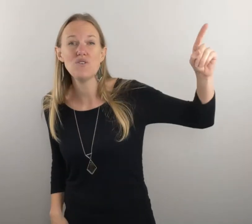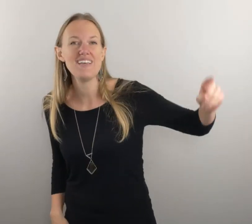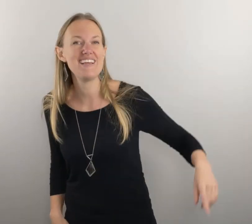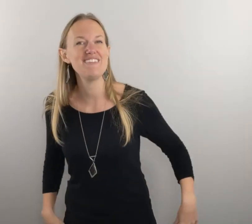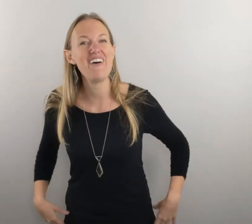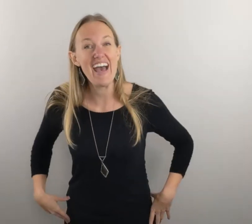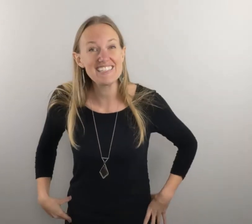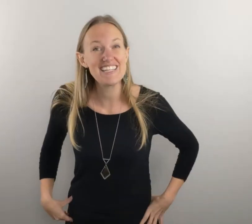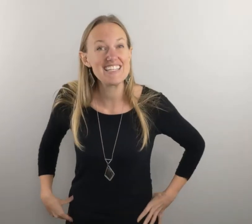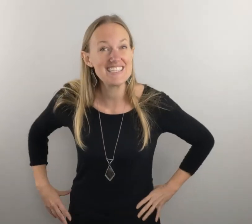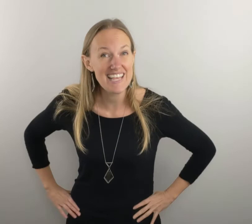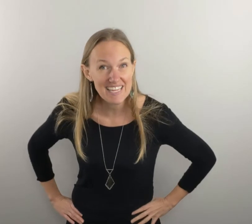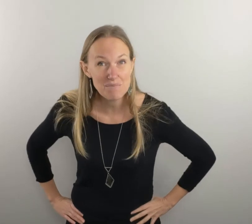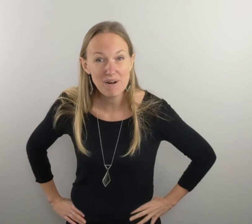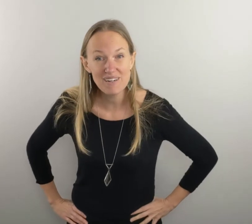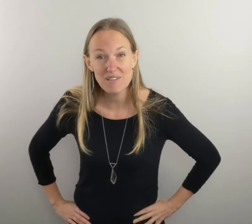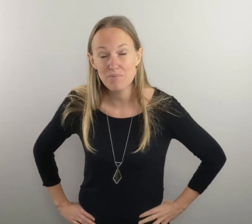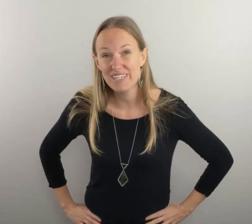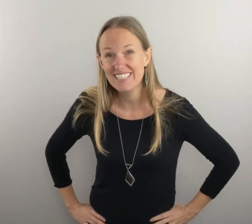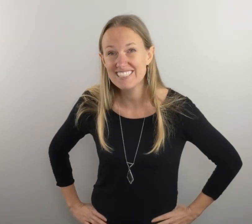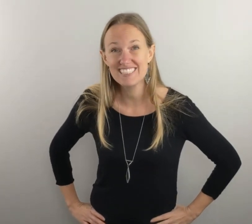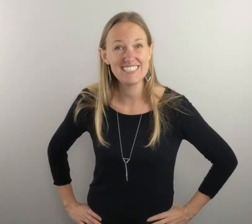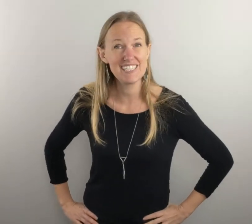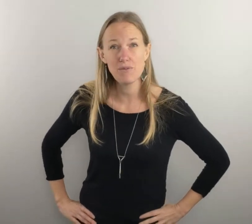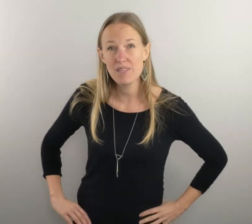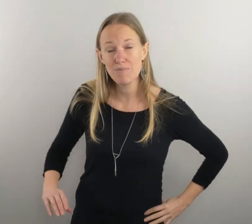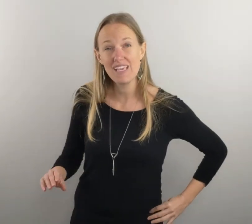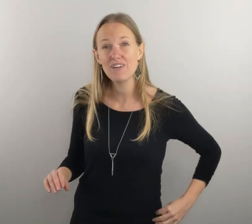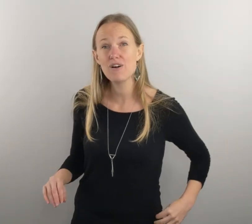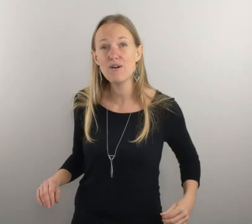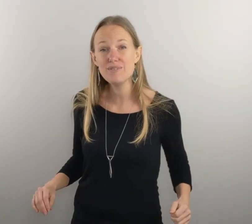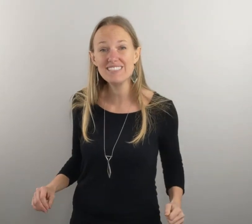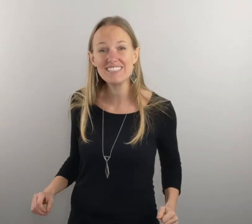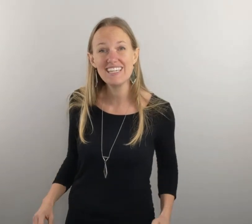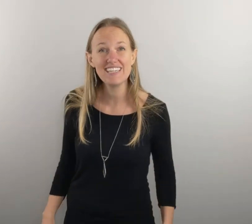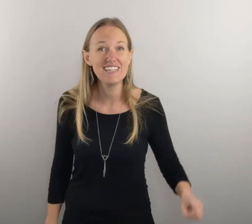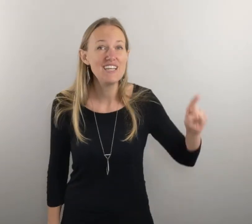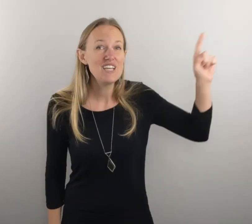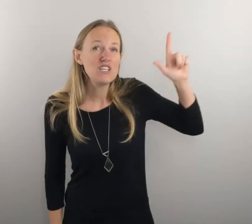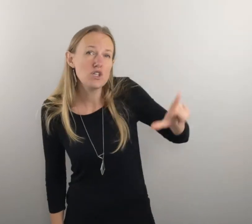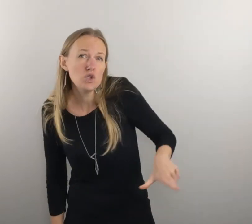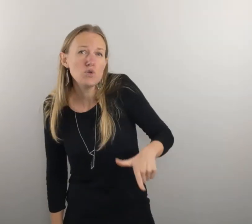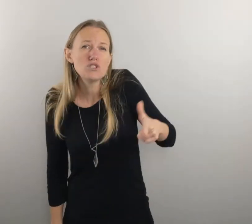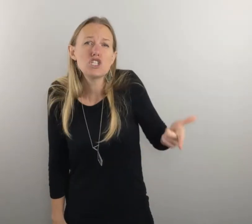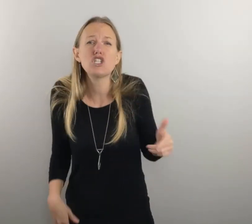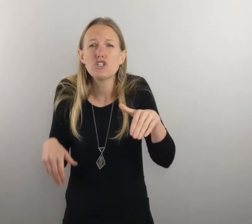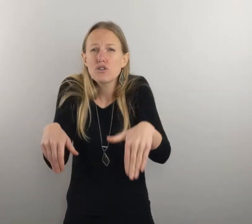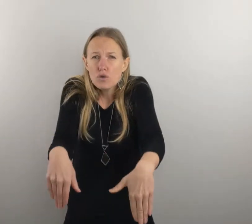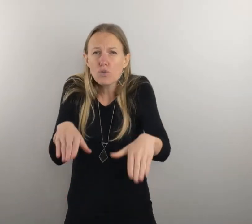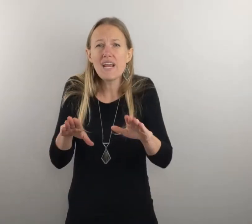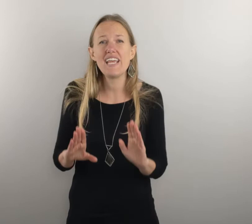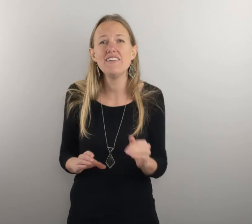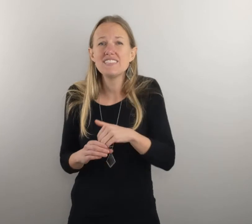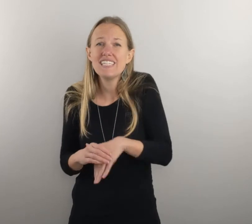And then back to that second part of the bridge. Stick with me, you're almost done. You turn graves